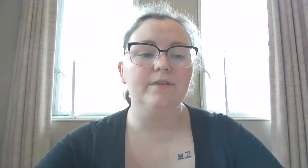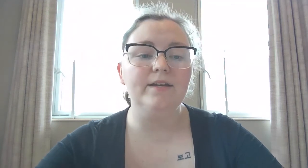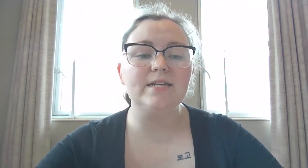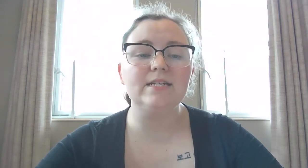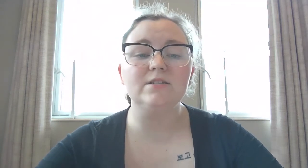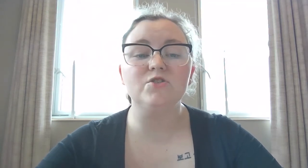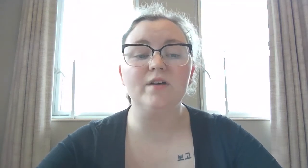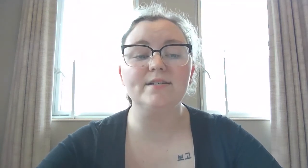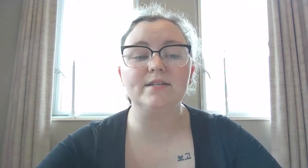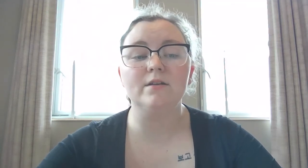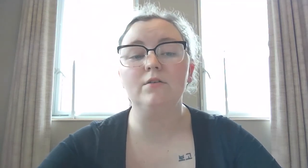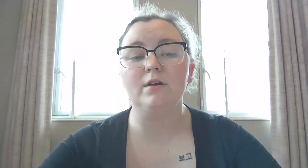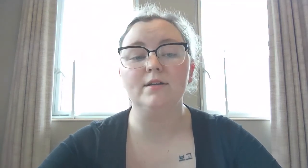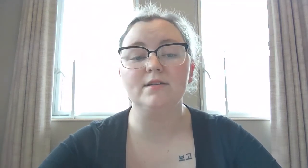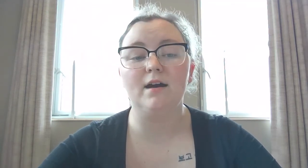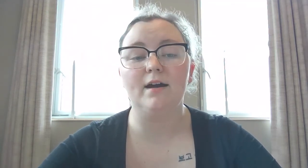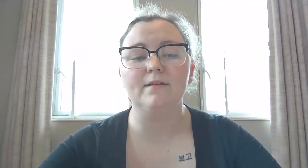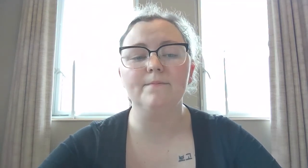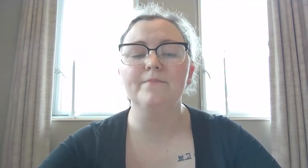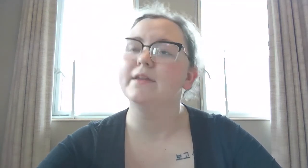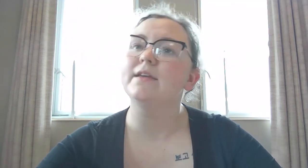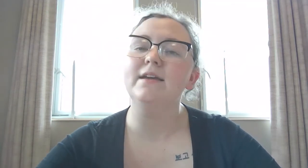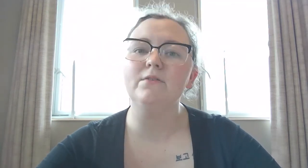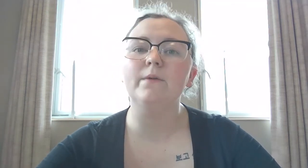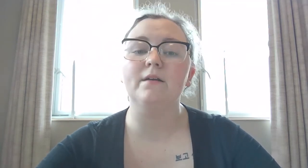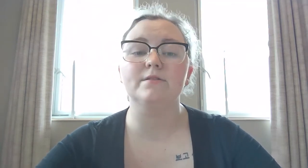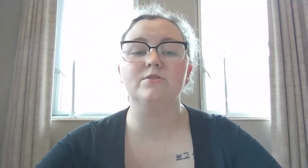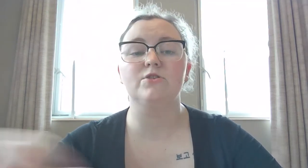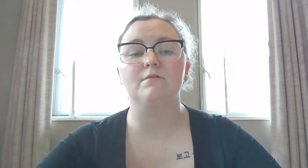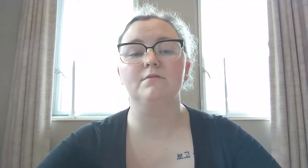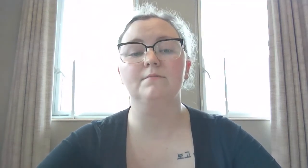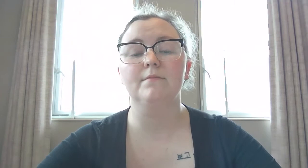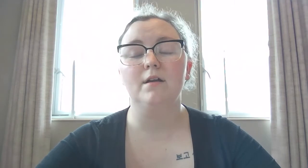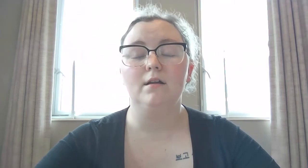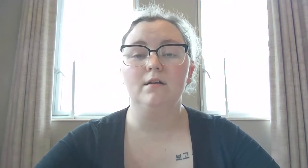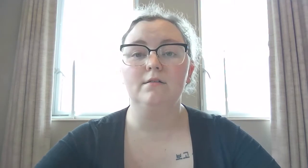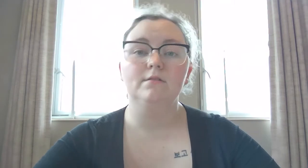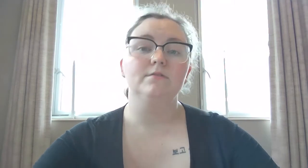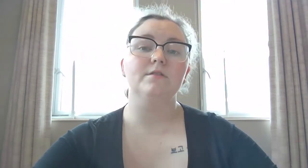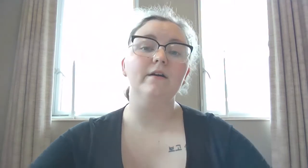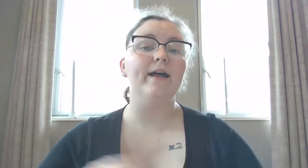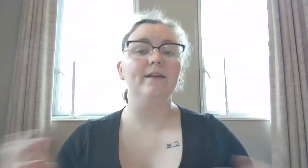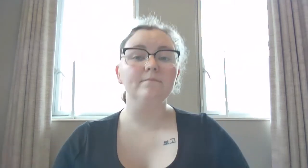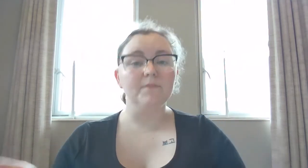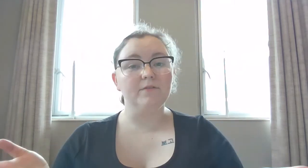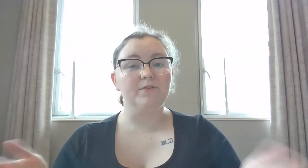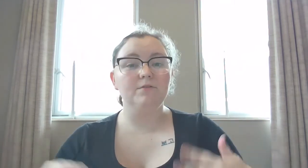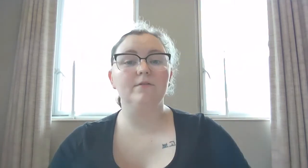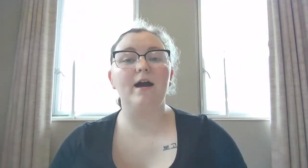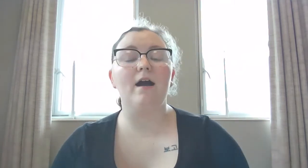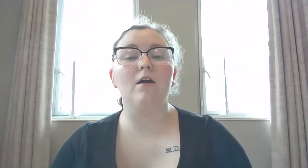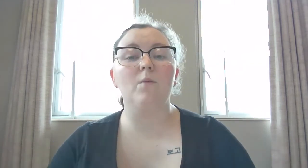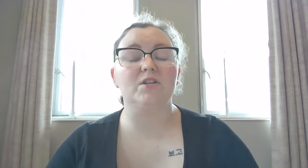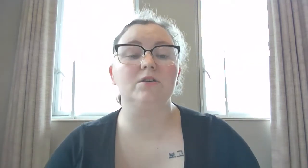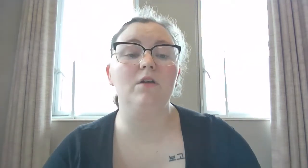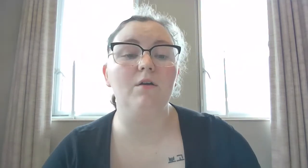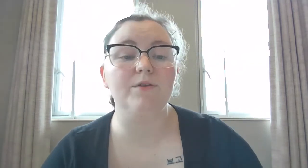to trust and hold on to God, even when it was a struggle. So go ahead, if you are watching along with your